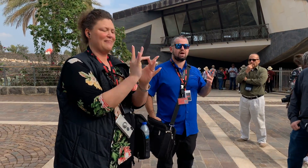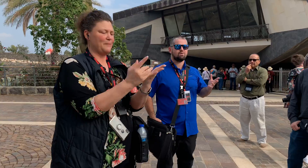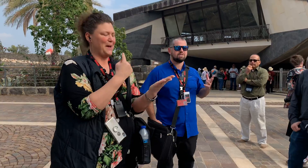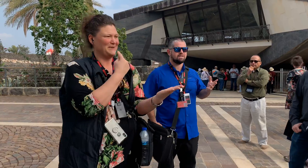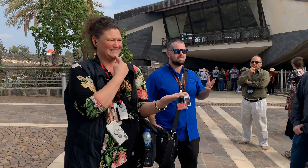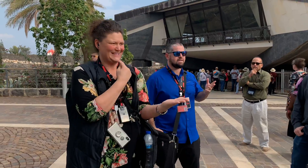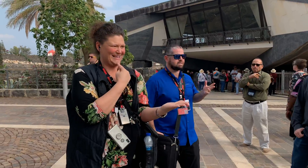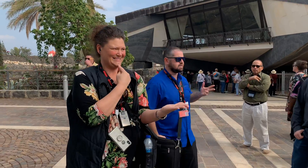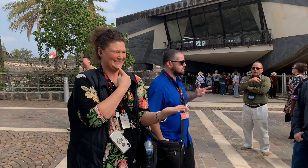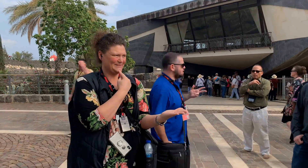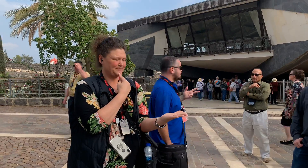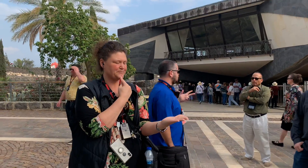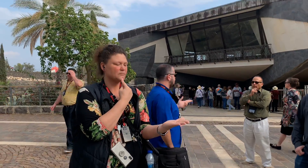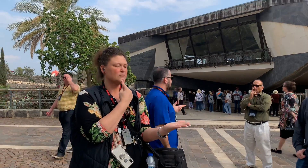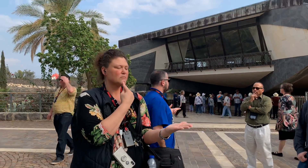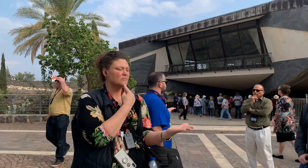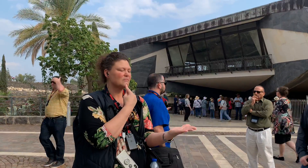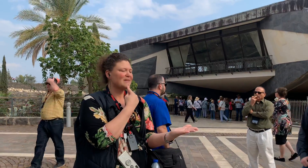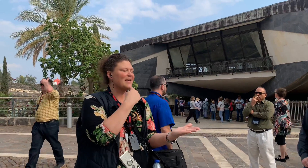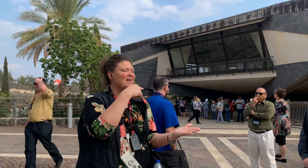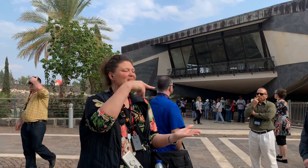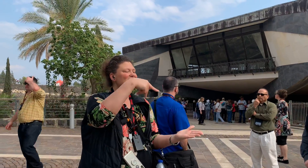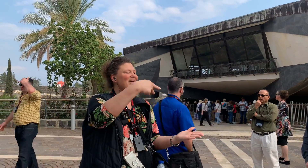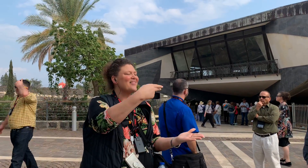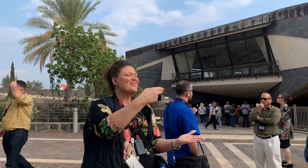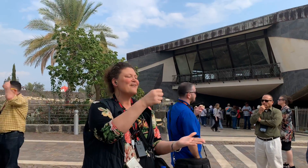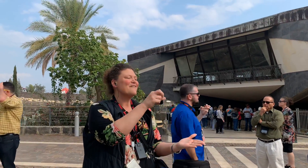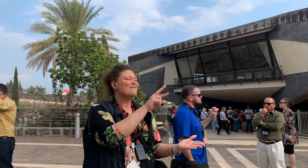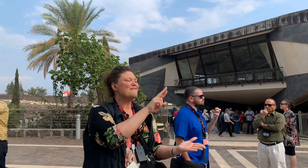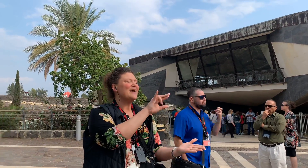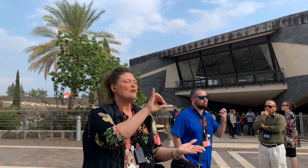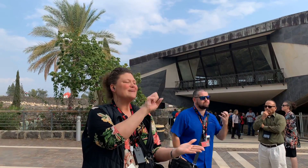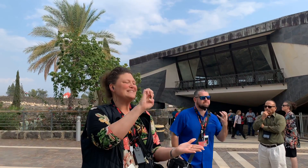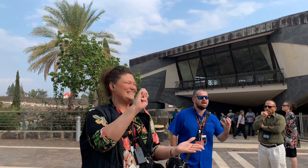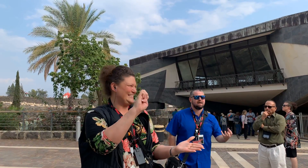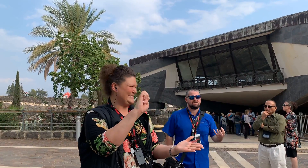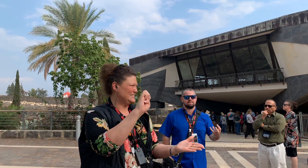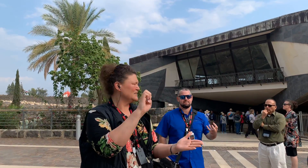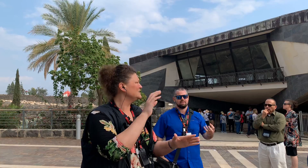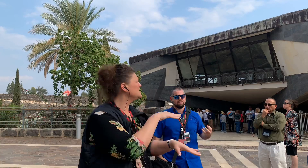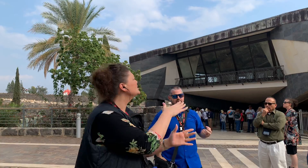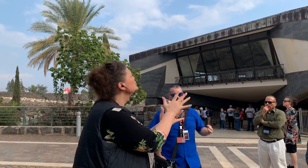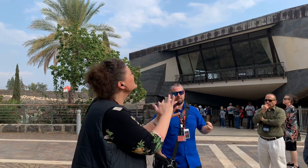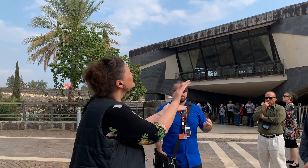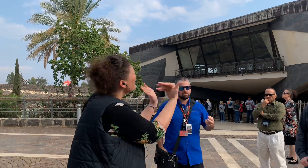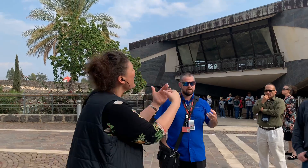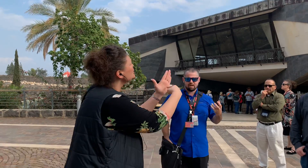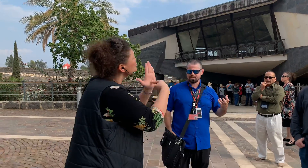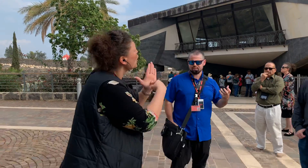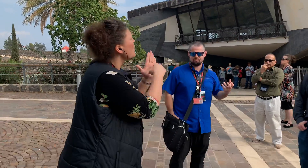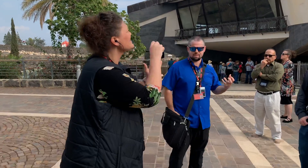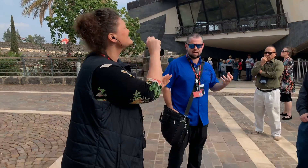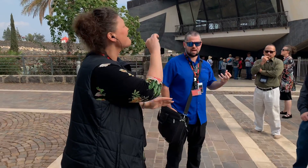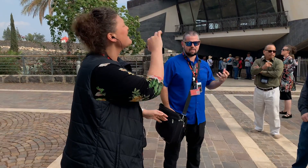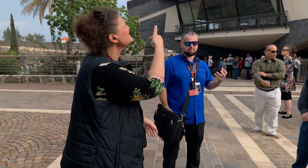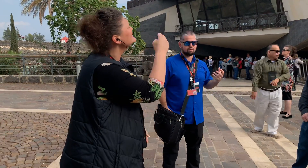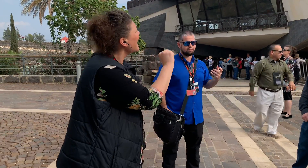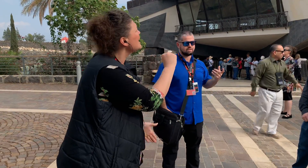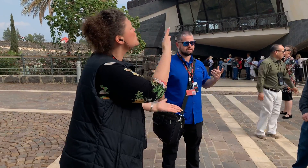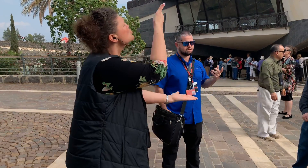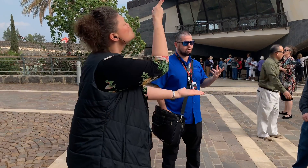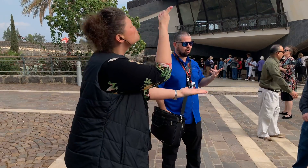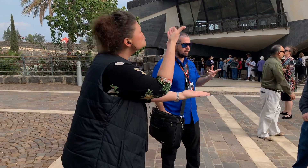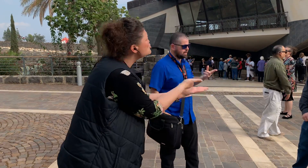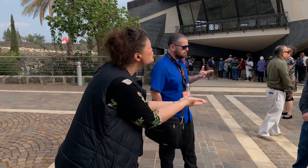that the Pharisees came to Jesus and asked for signs. Okay, asked for signs,